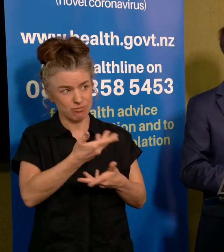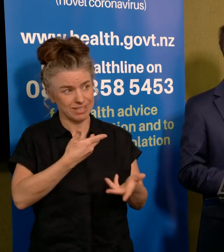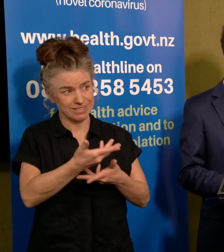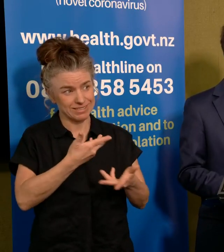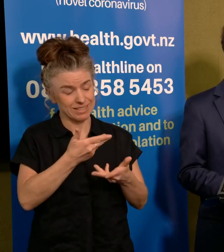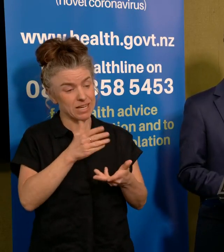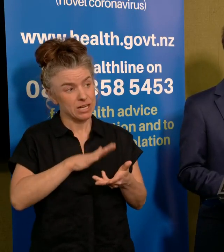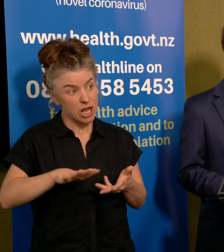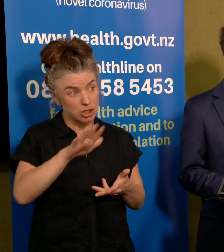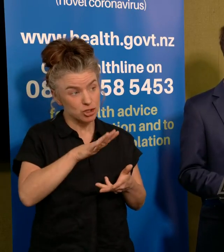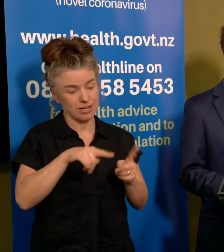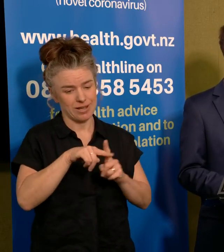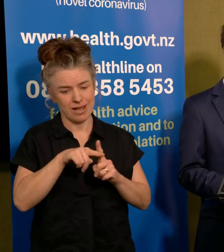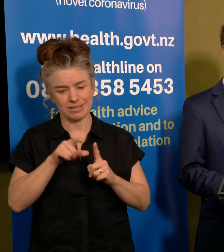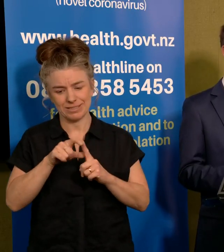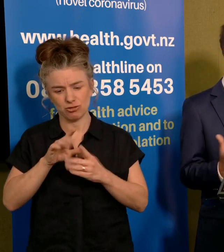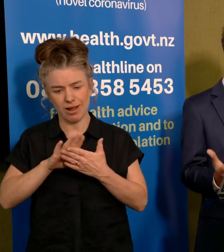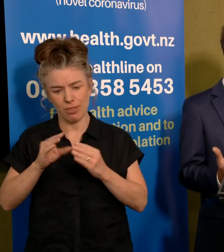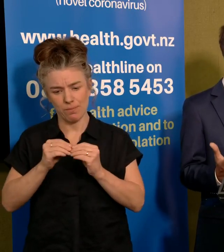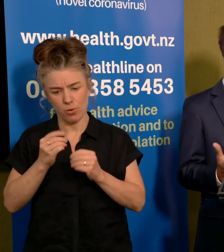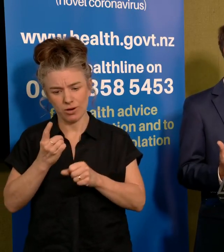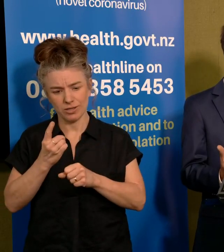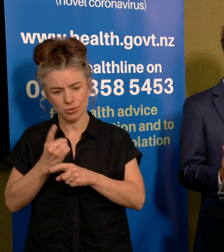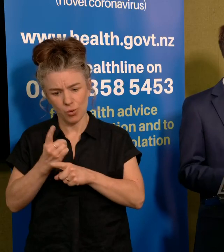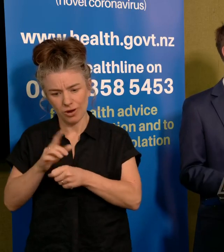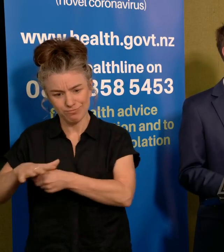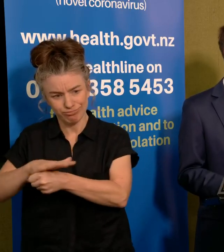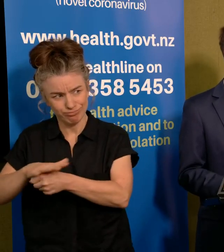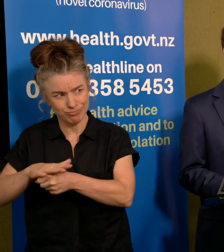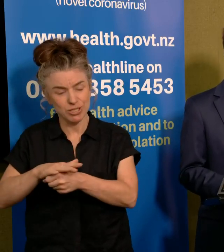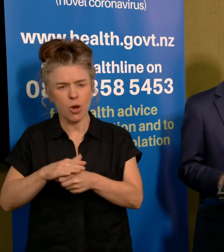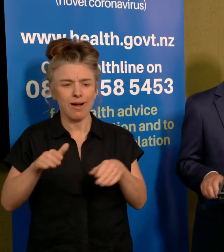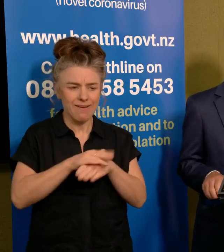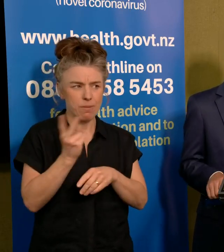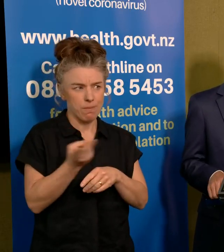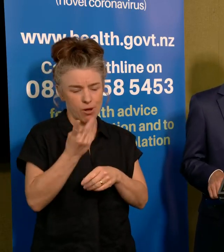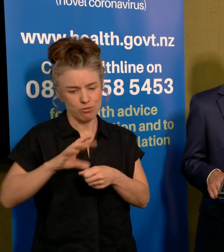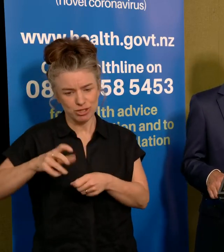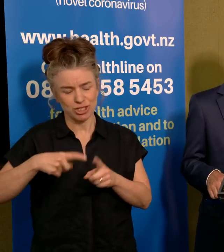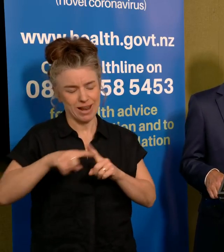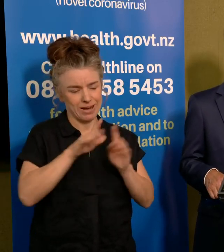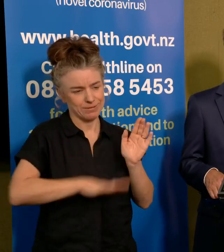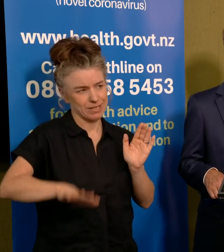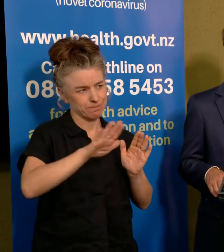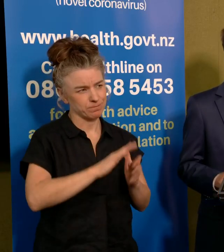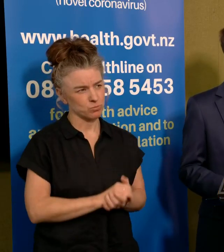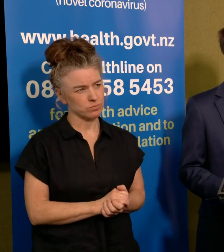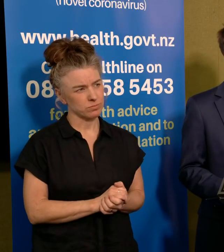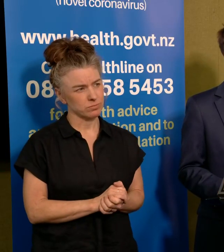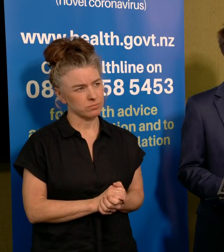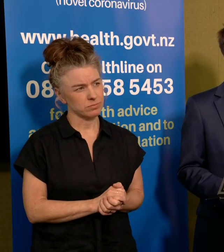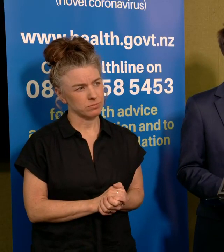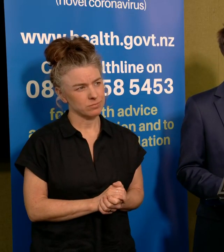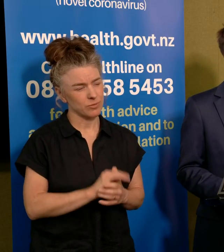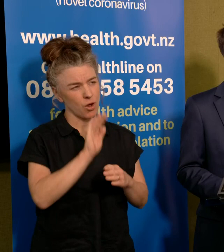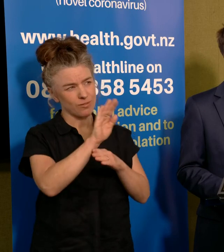national level, as well as the district health boards locally, which is, of course, making sure they're part of the local planning. Given the rise of silent